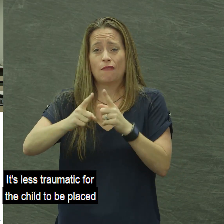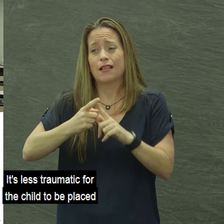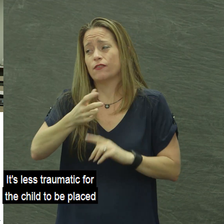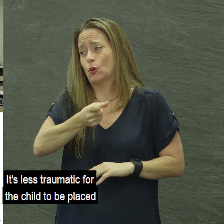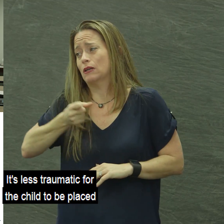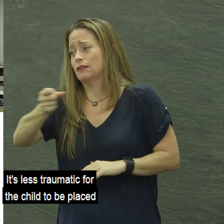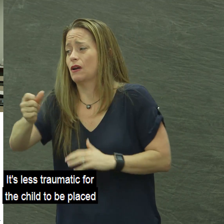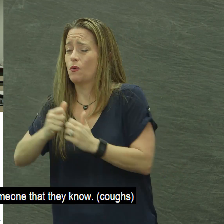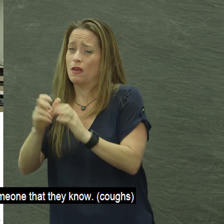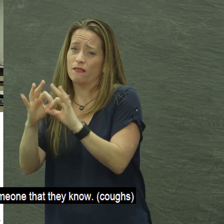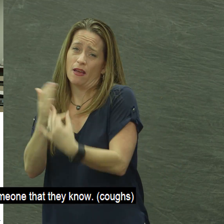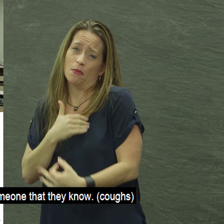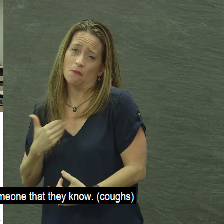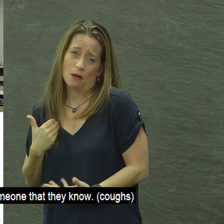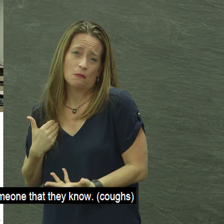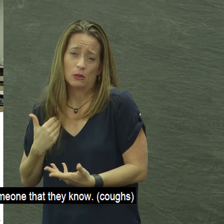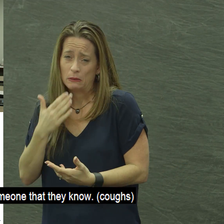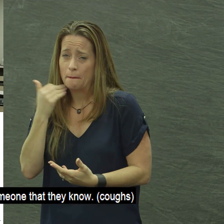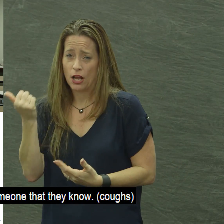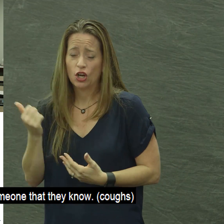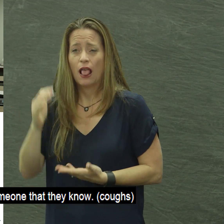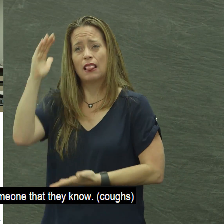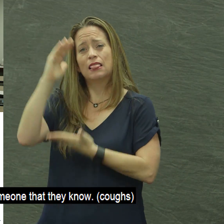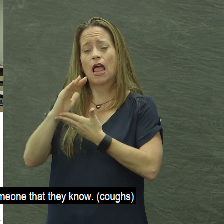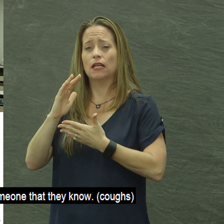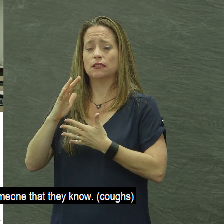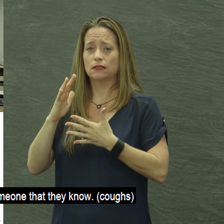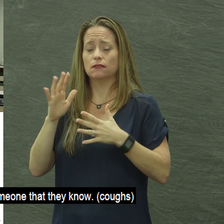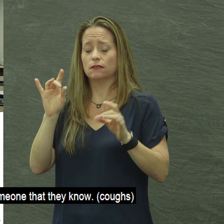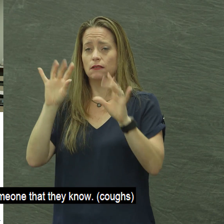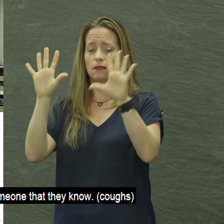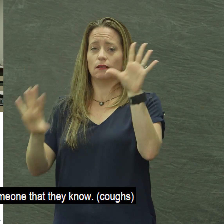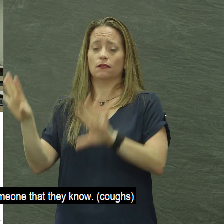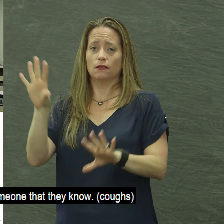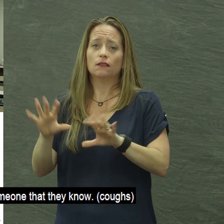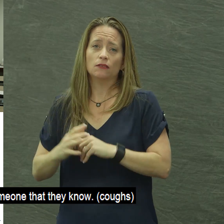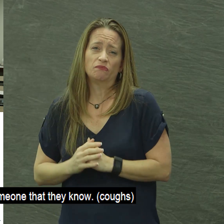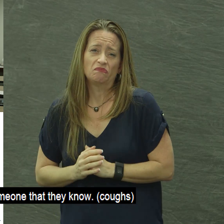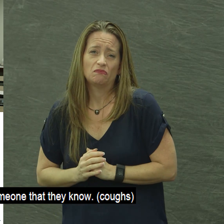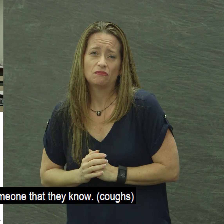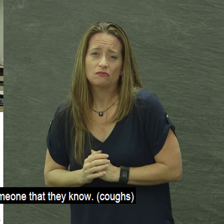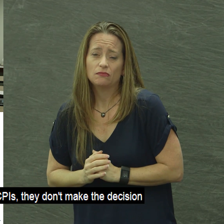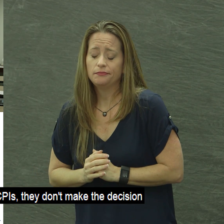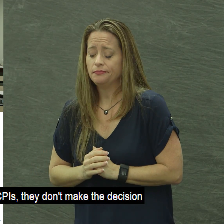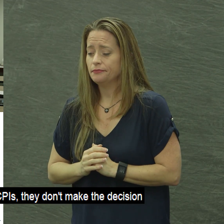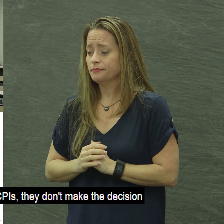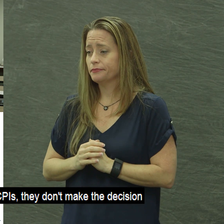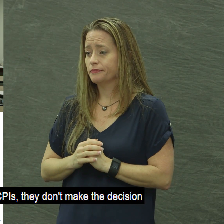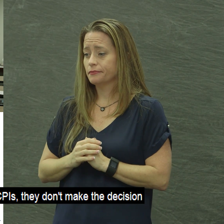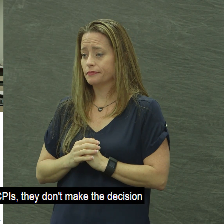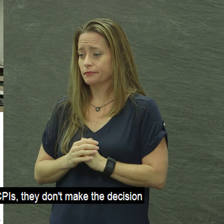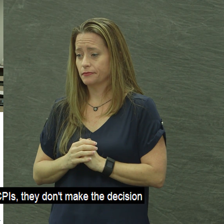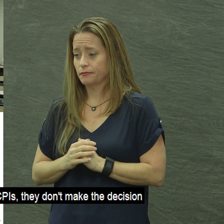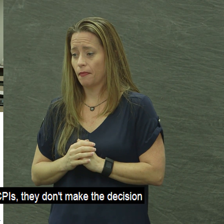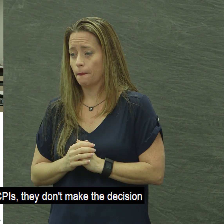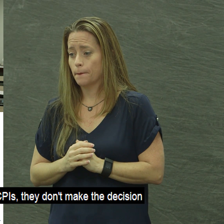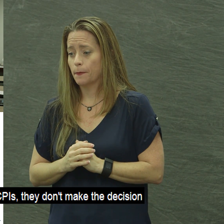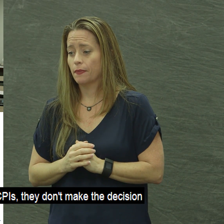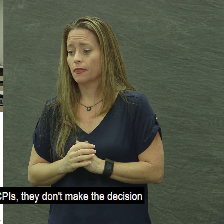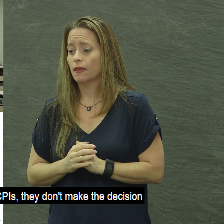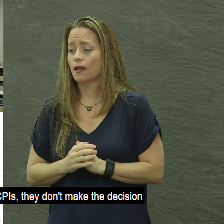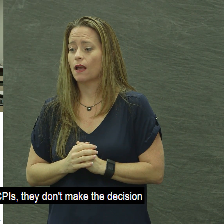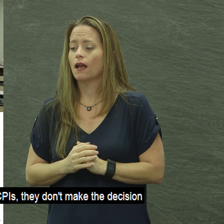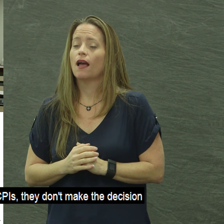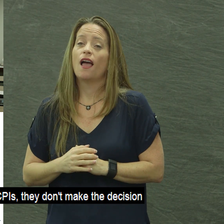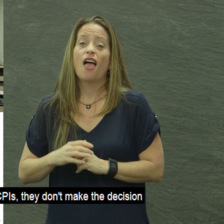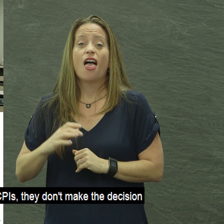for the child to be placed with someone that they know. And the CPIs, they